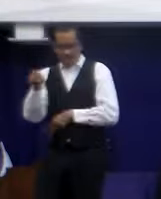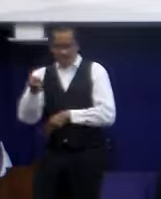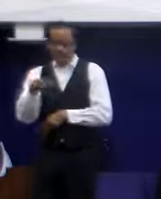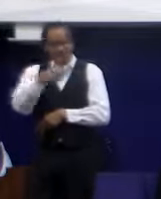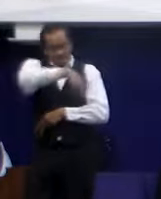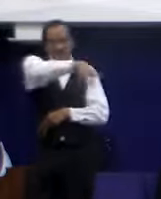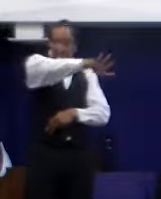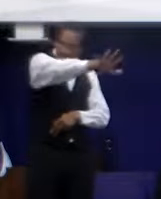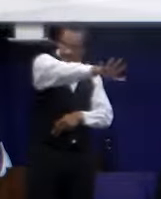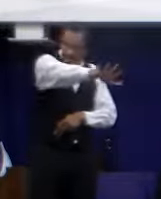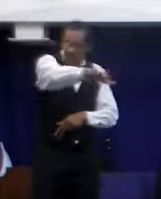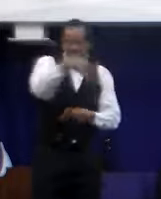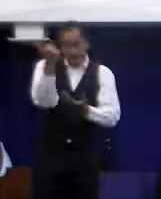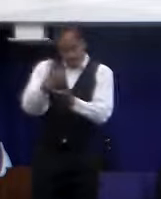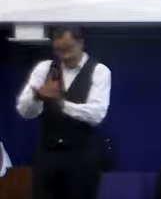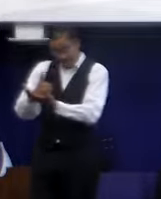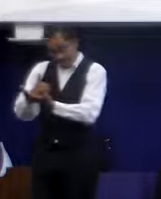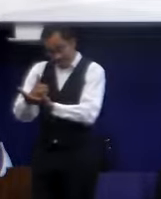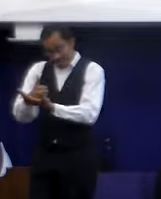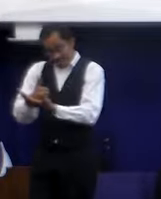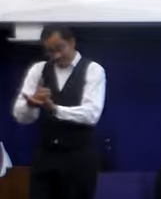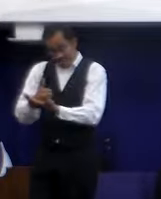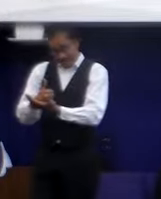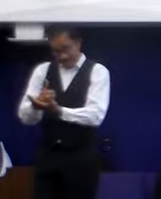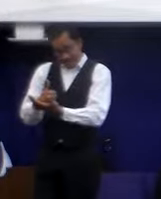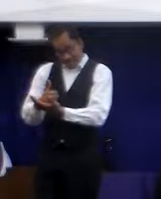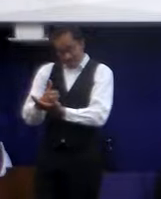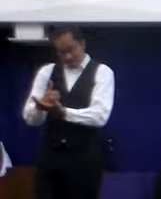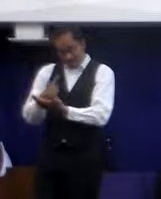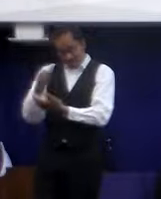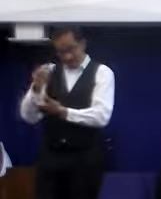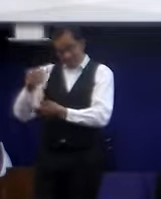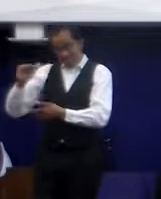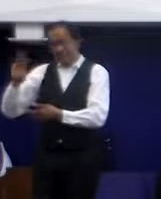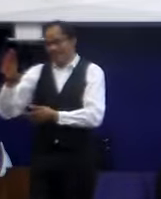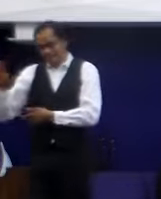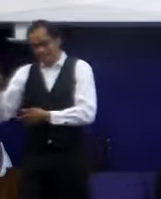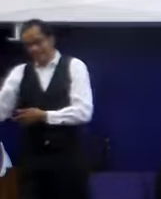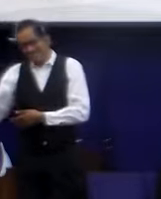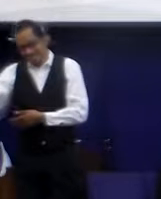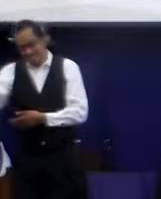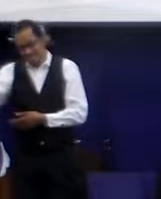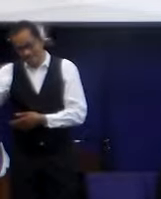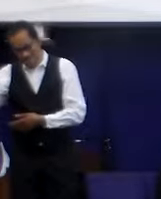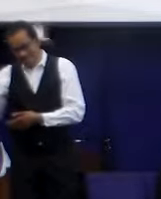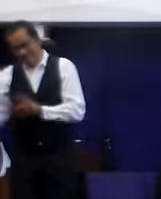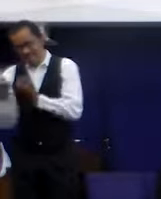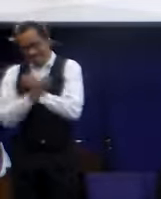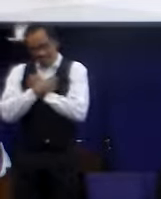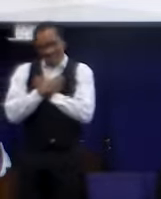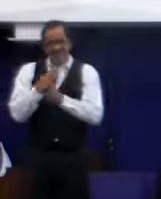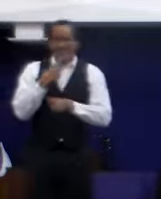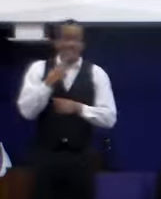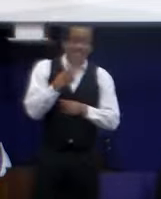Amen? They call that agape love. If someone comes to tell you, see you doing something wrong, and they come to say something to you about